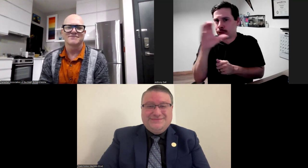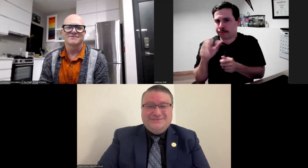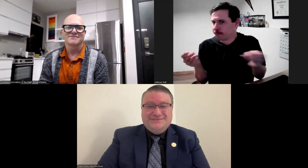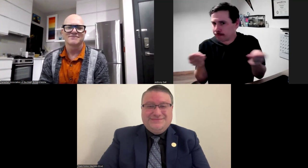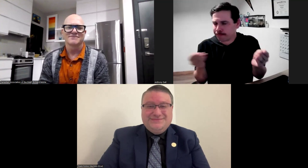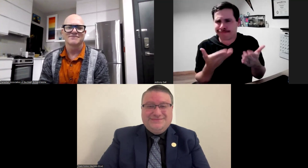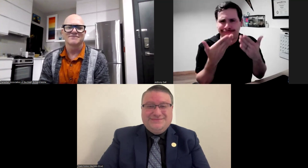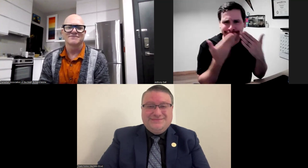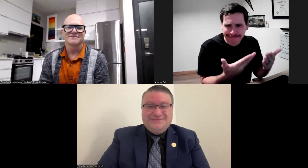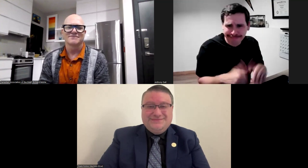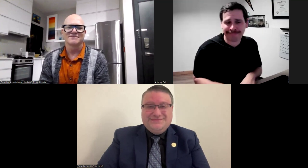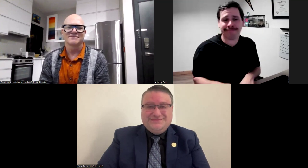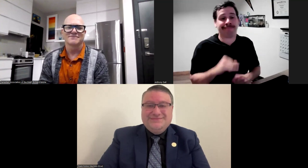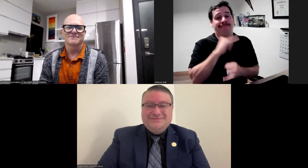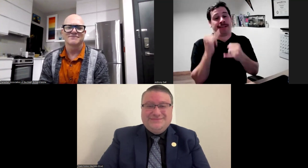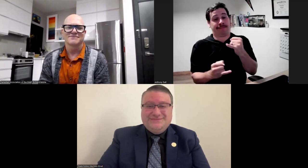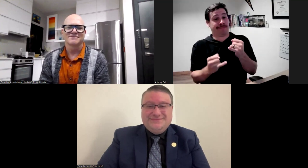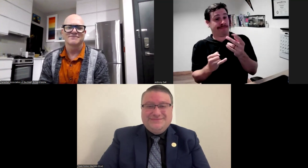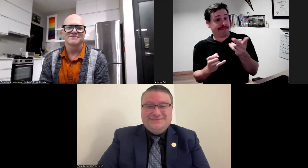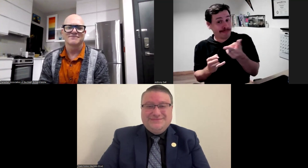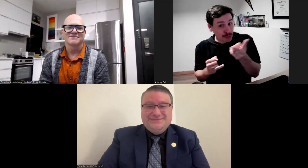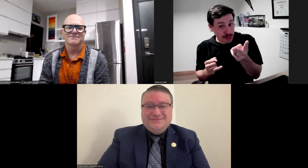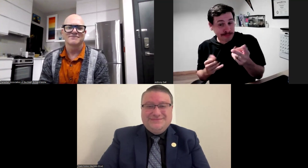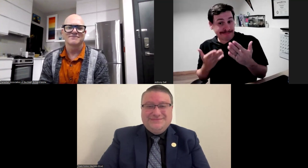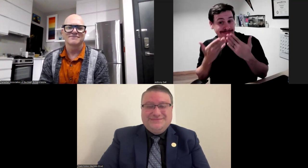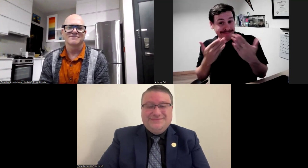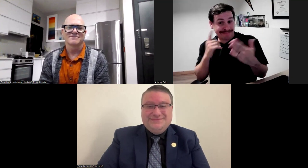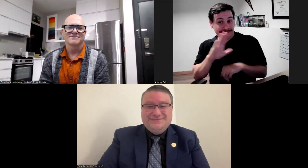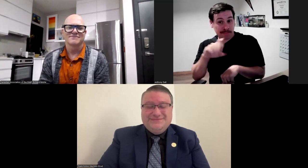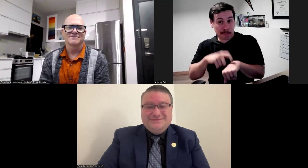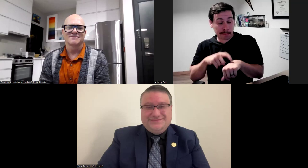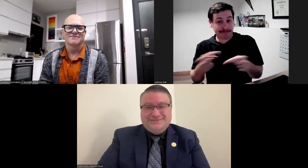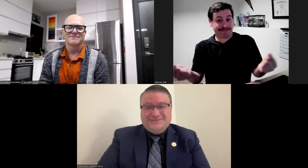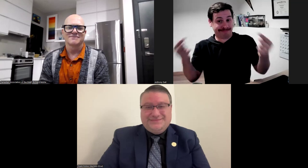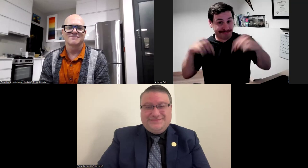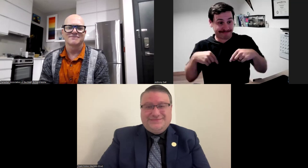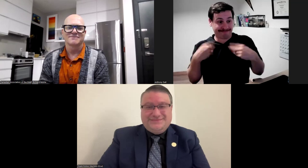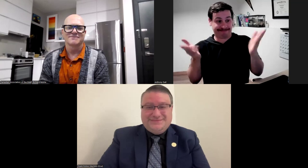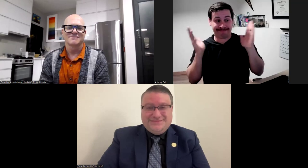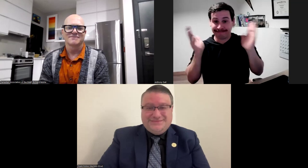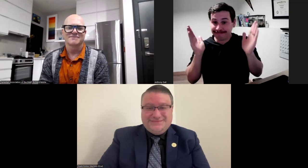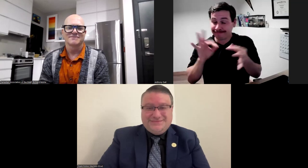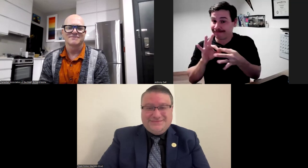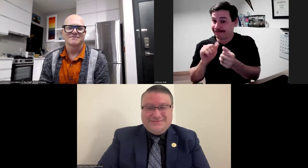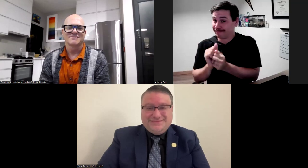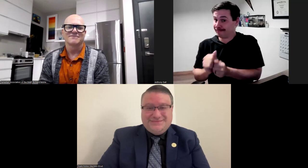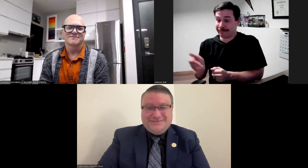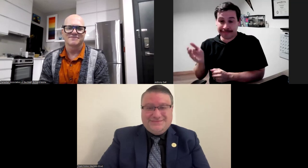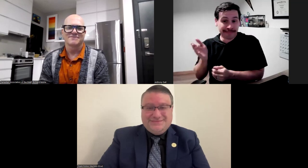Additionally, thank you to Levi, who has been managing things on the back end on Zoom. Thank you very much to our two guest presenters tonight. Greatly appreciate